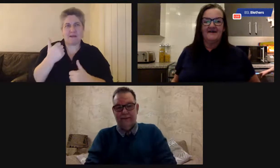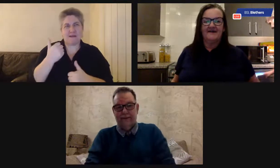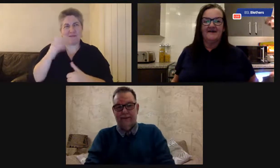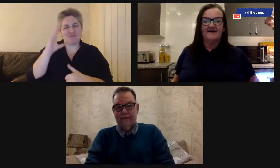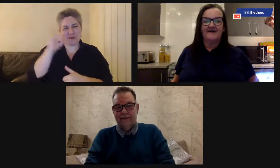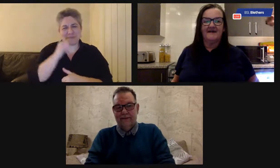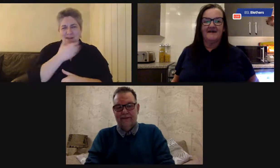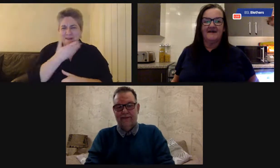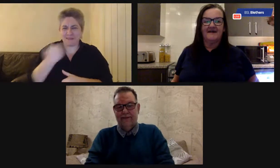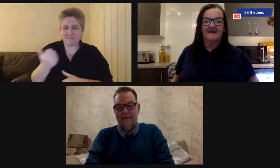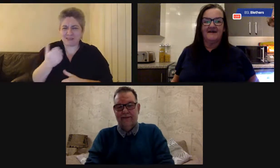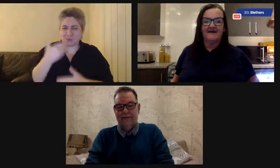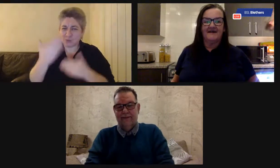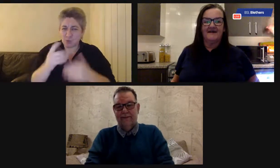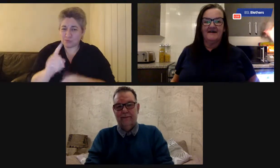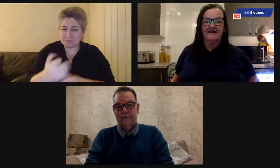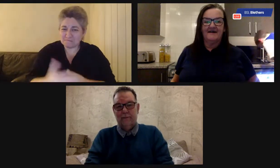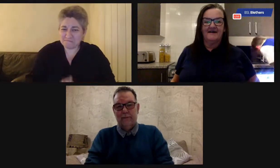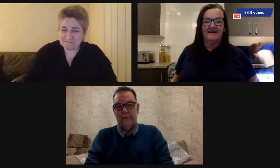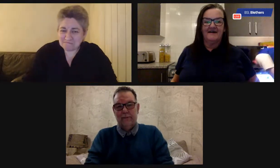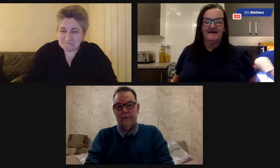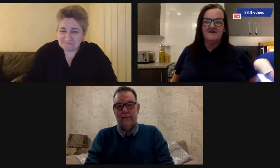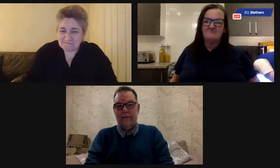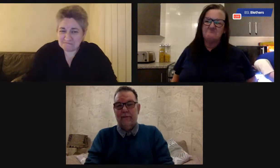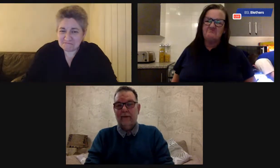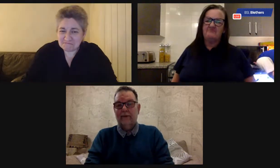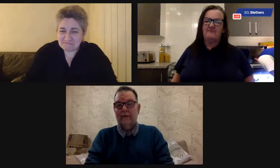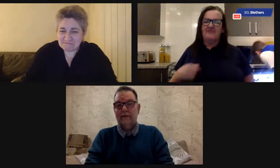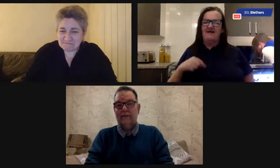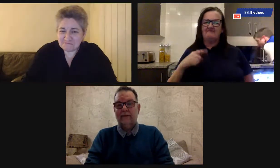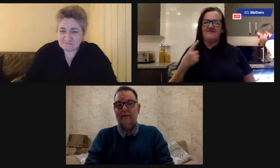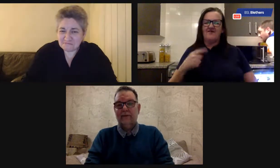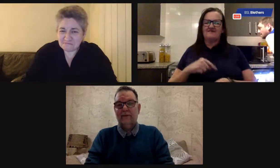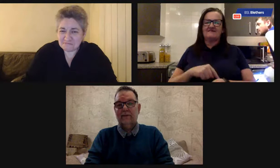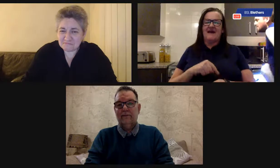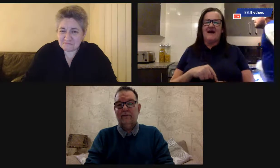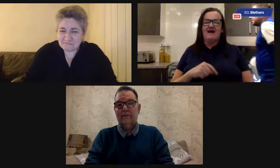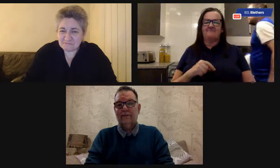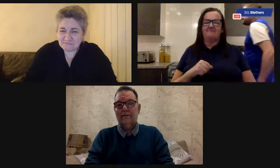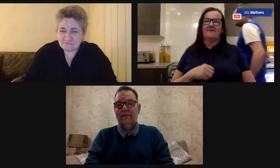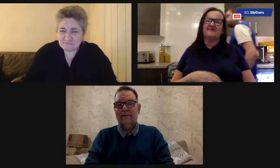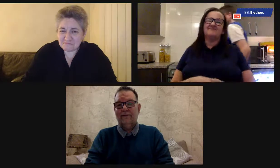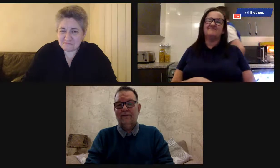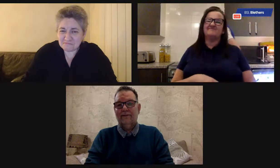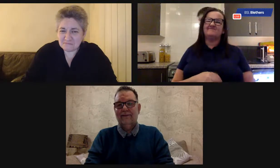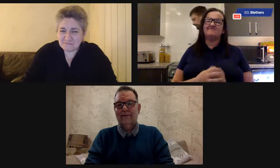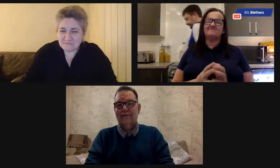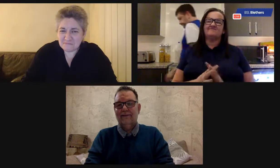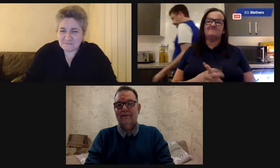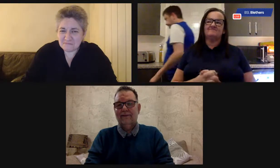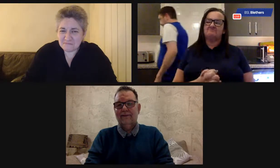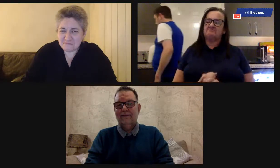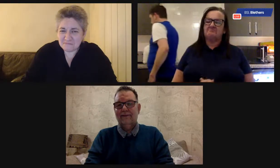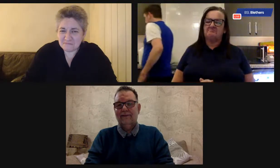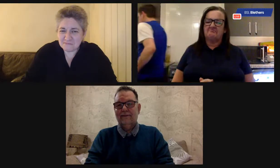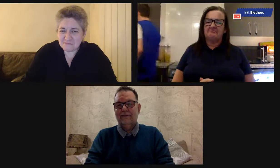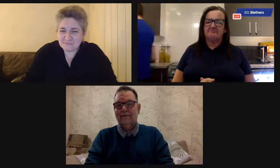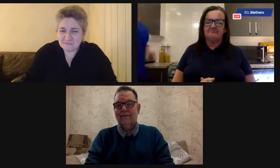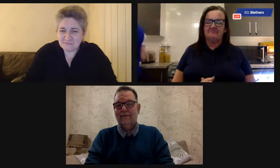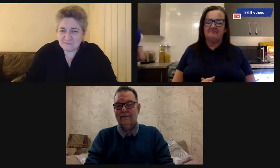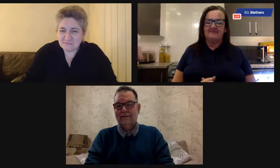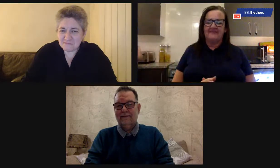maybe like to share about the first time or that you went on one of the holidays?